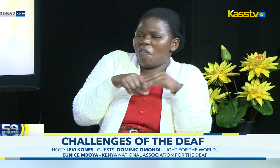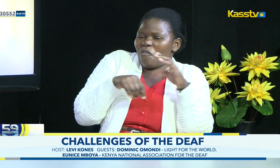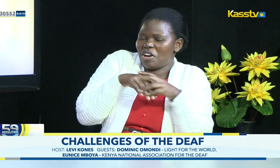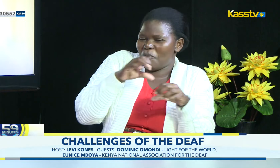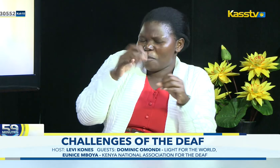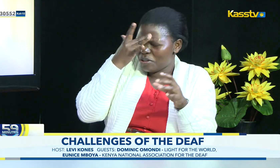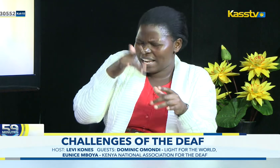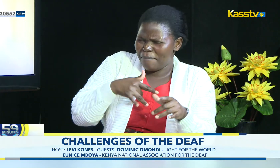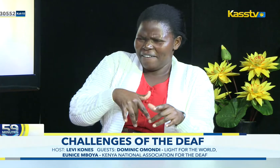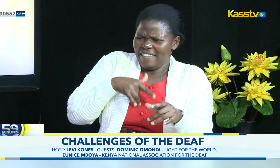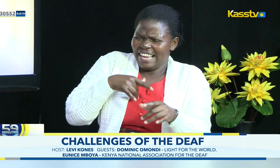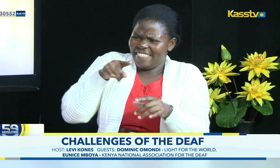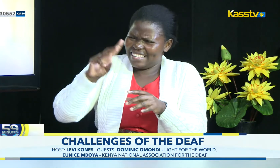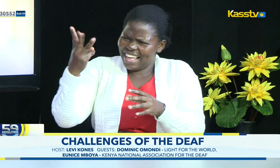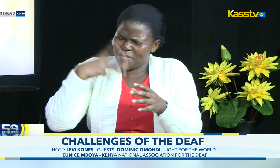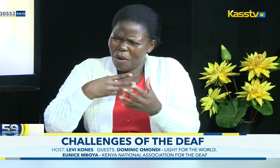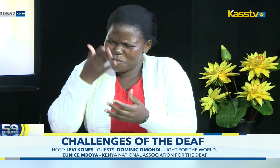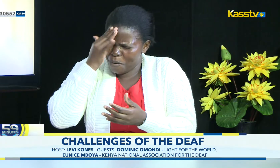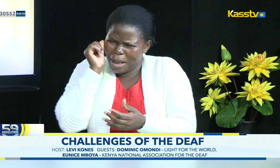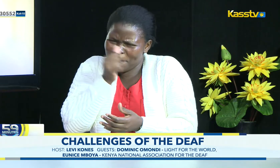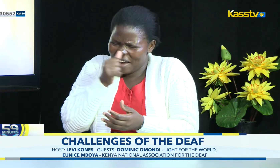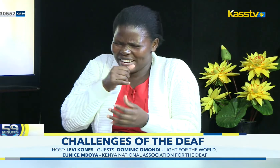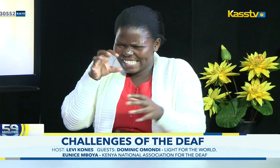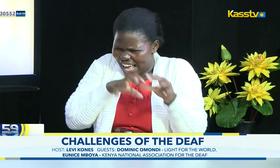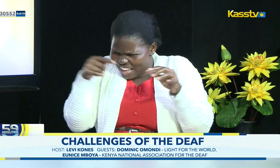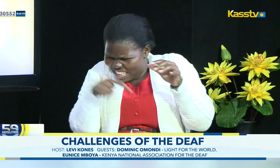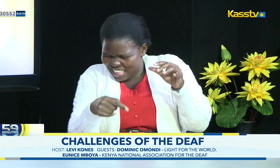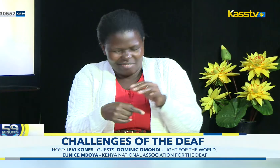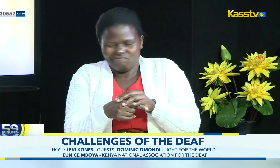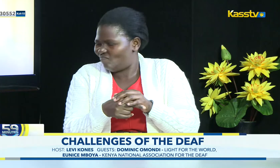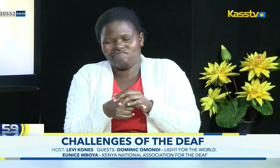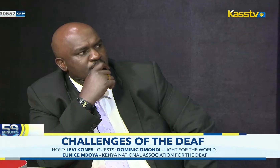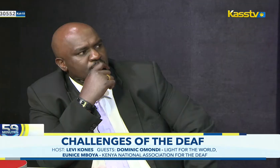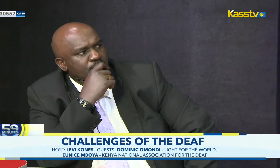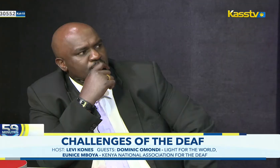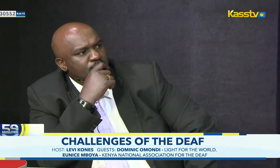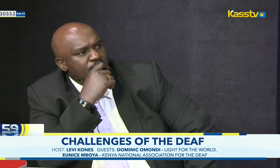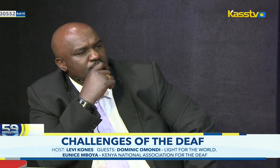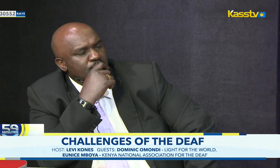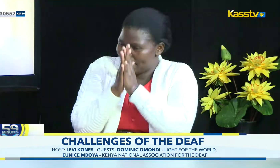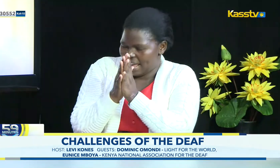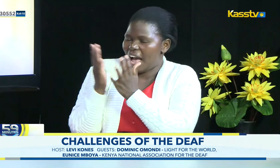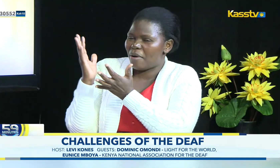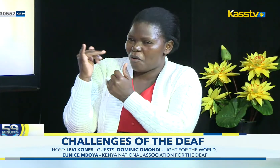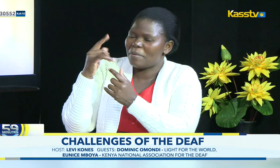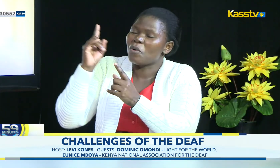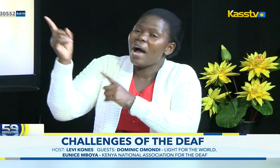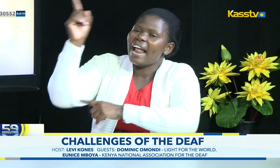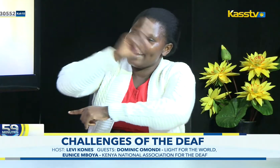Affect your openness to the process. So you feel that you have something that should be private, should be